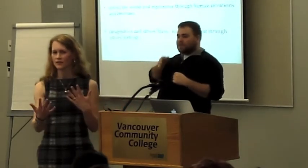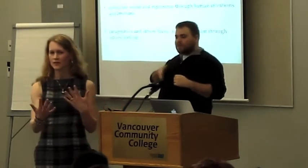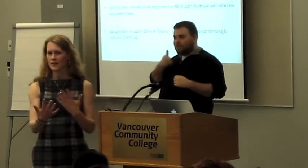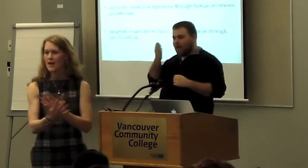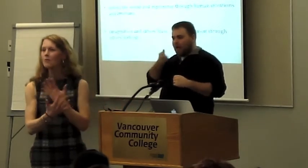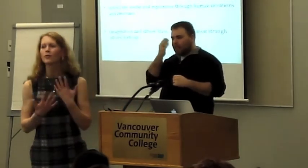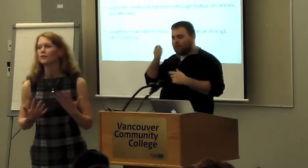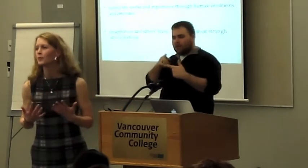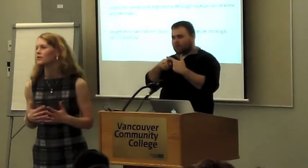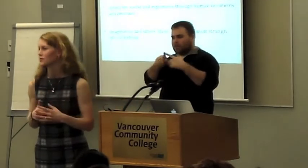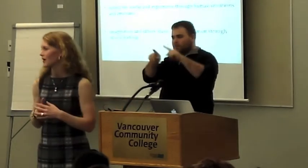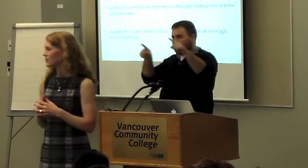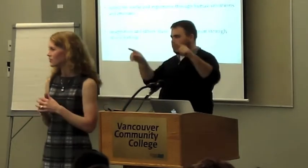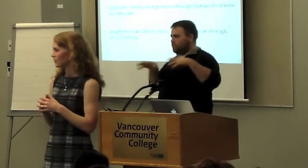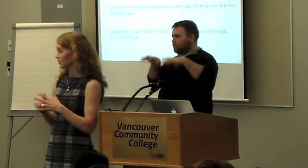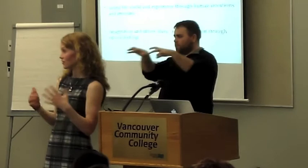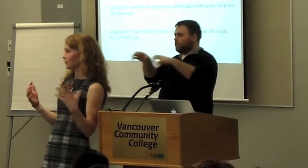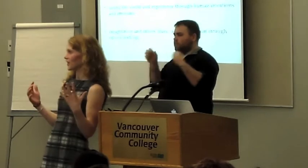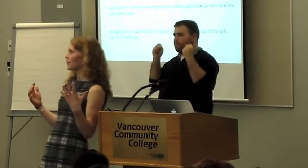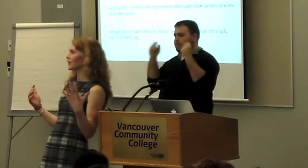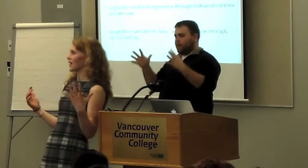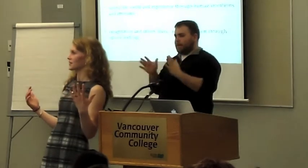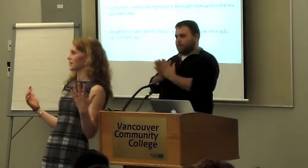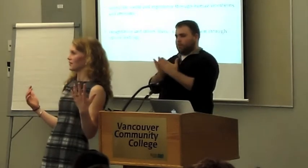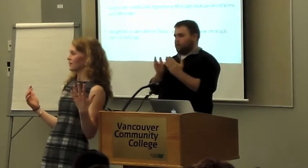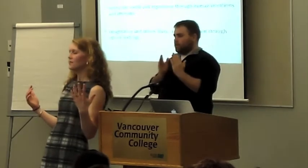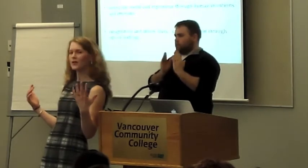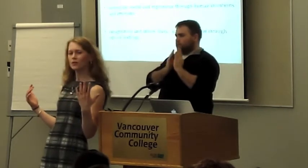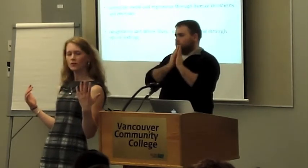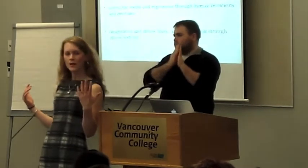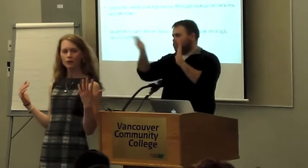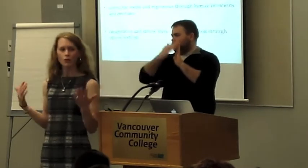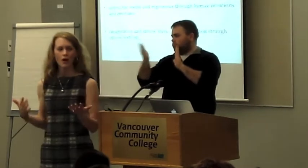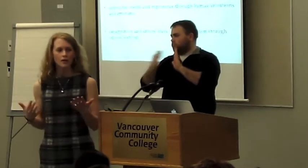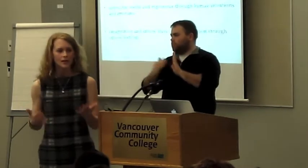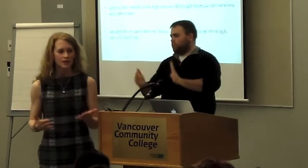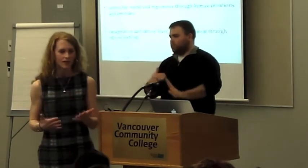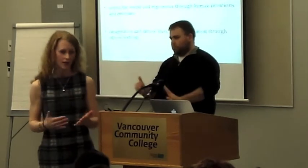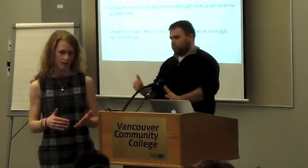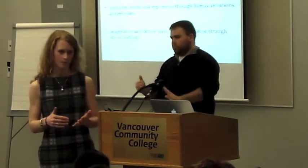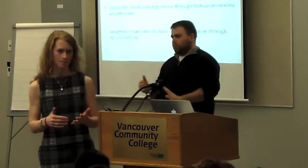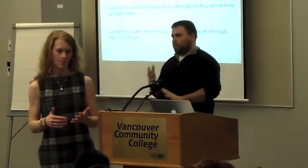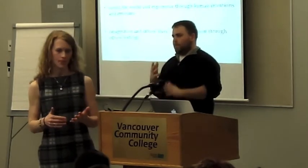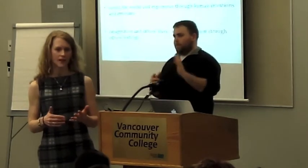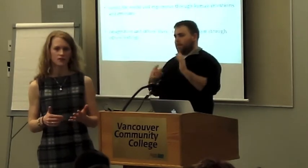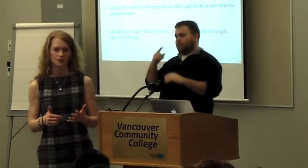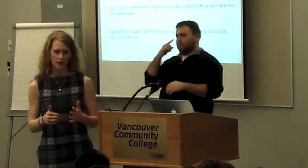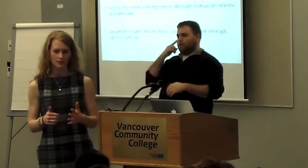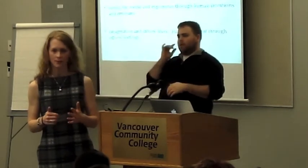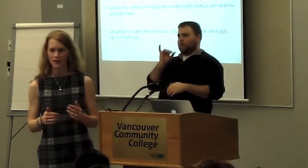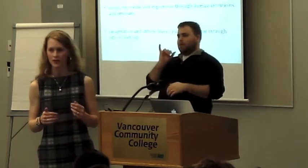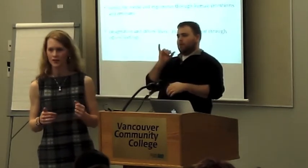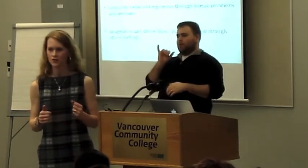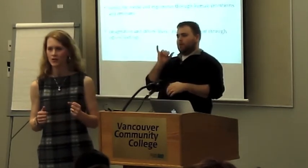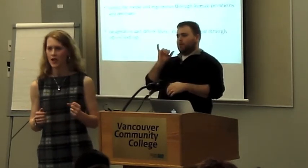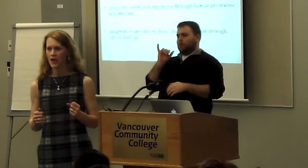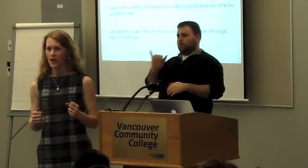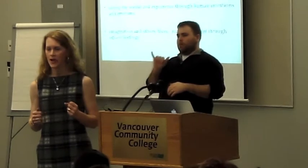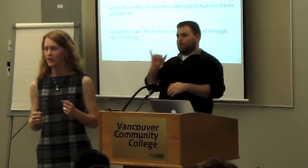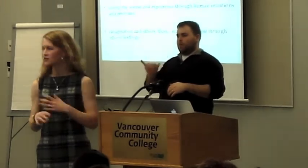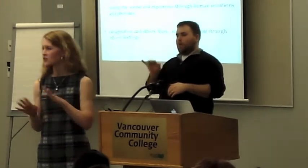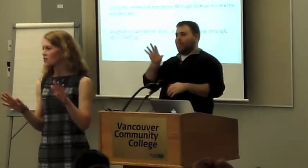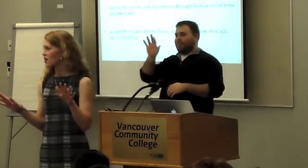the number of books around you. You're sort of flabbergasted. But you might wrongly think that you're surrounded by